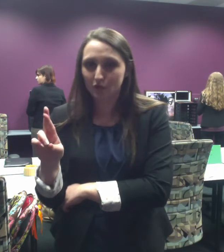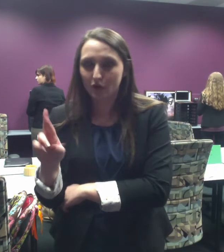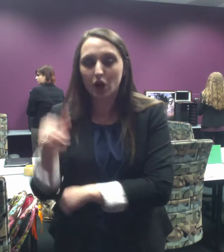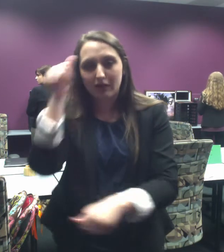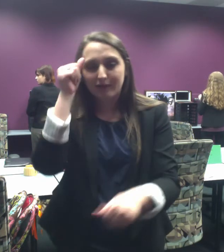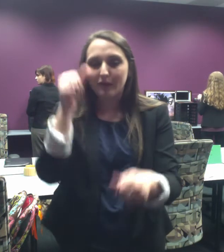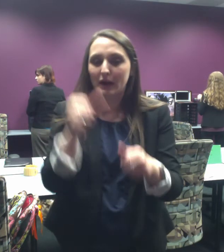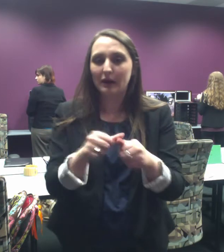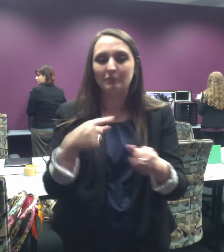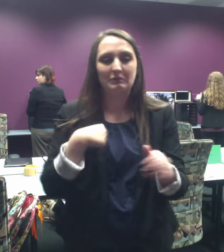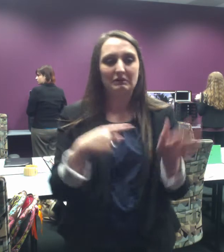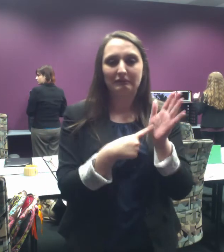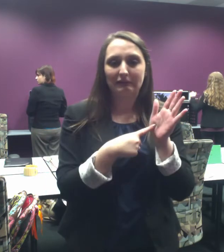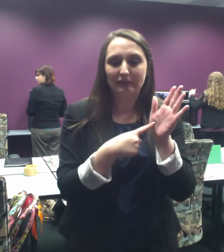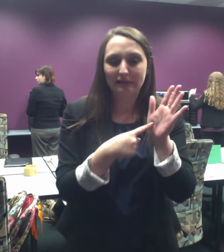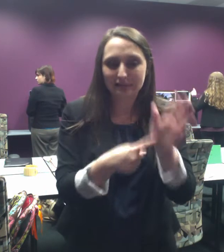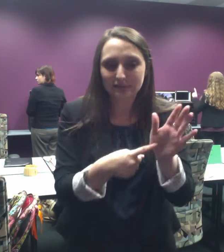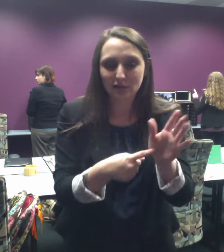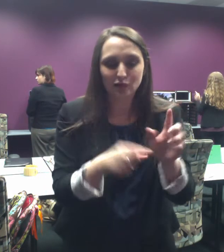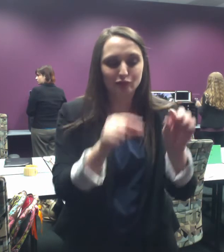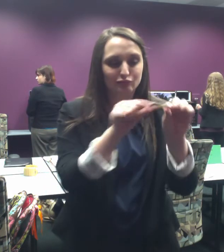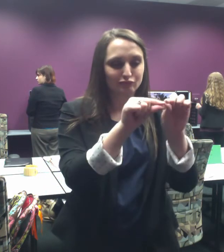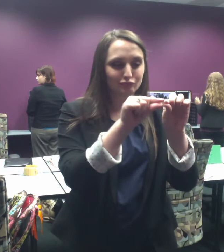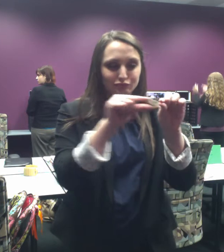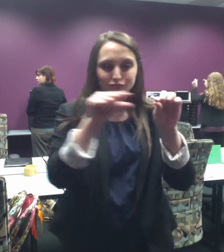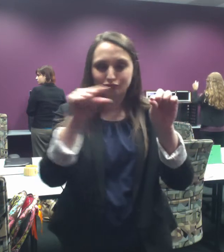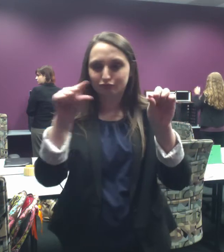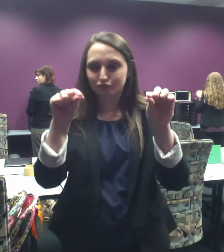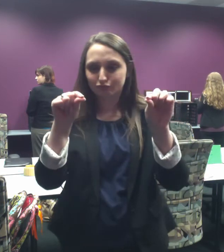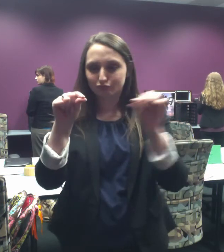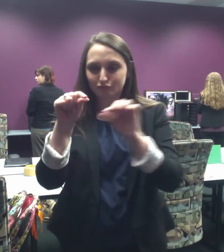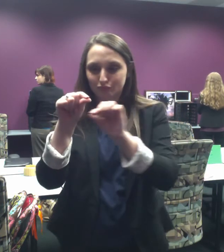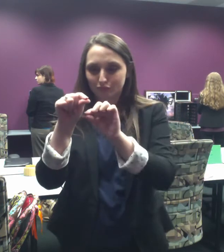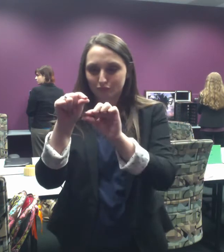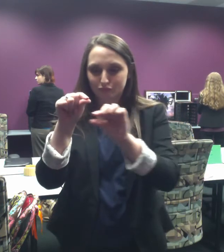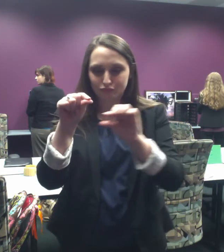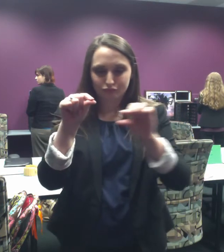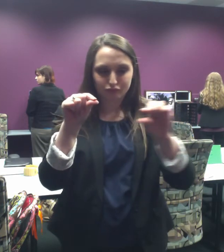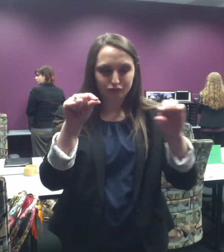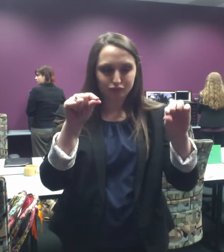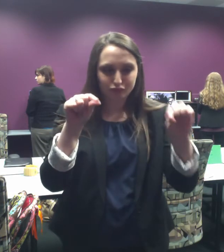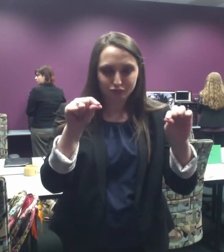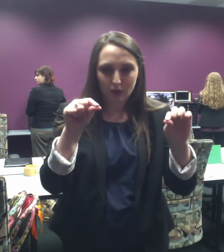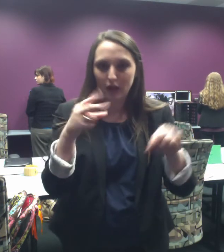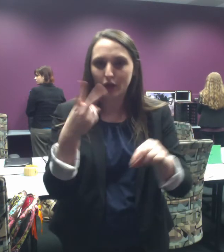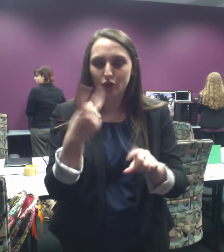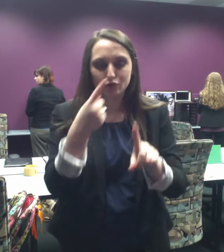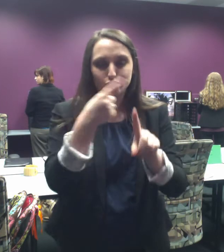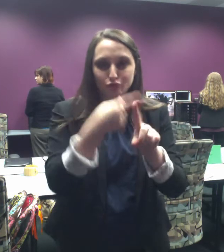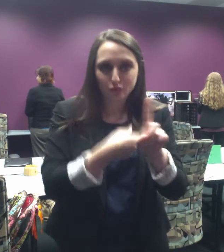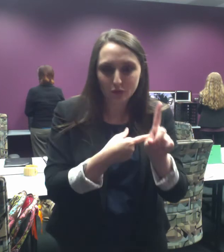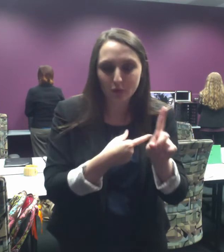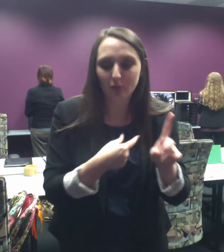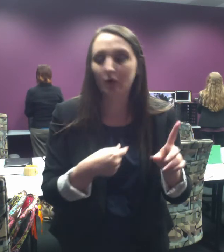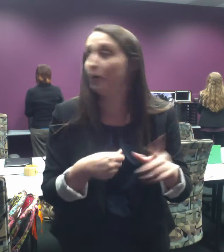wet and a dry bulb thermometer. Not very difficult to make a wet bulb thermometer. Wrap a piece of cotton around